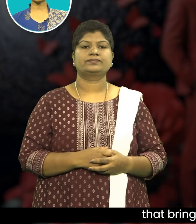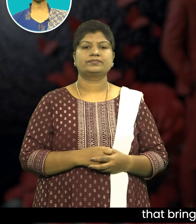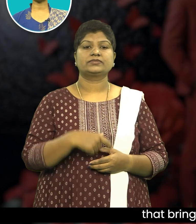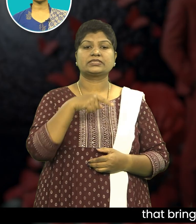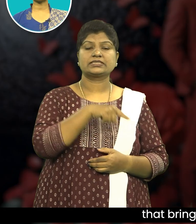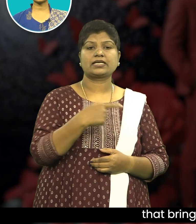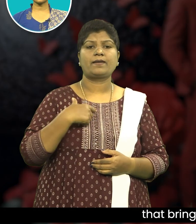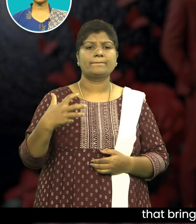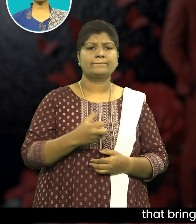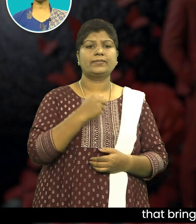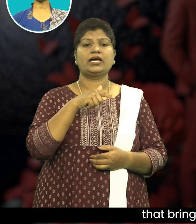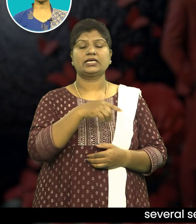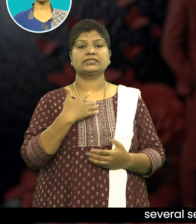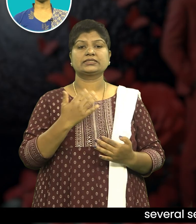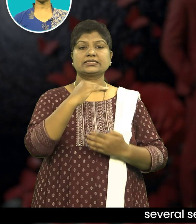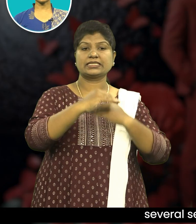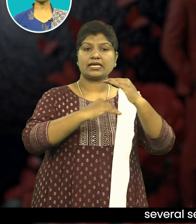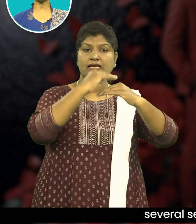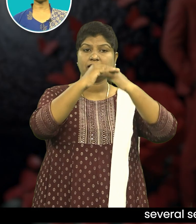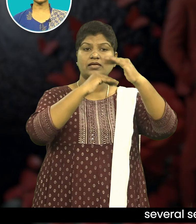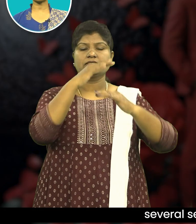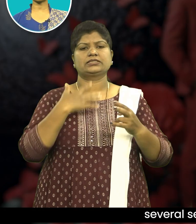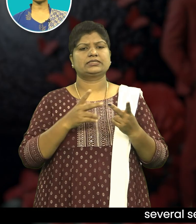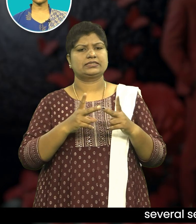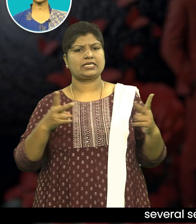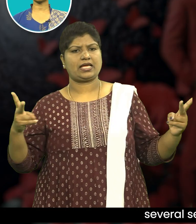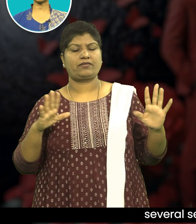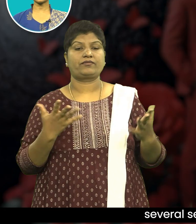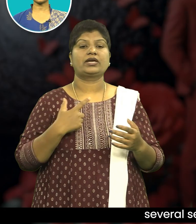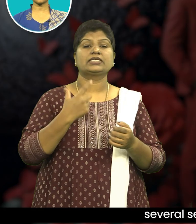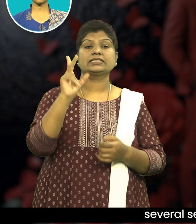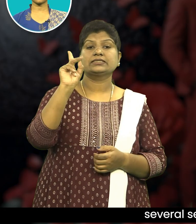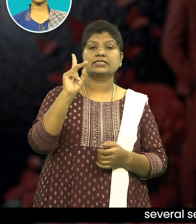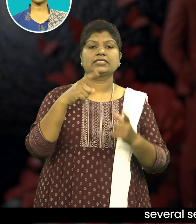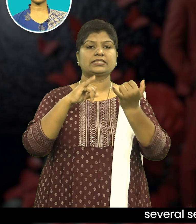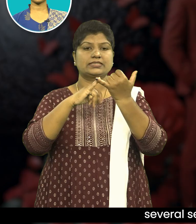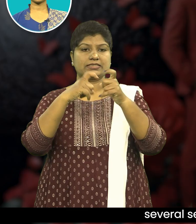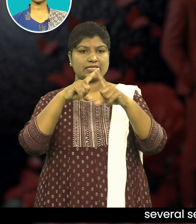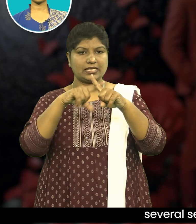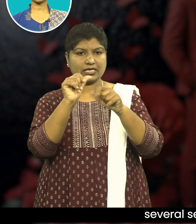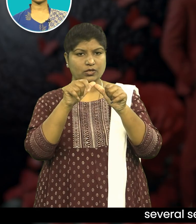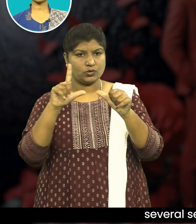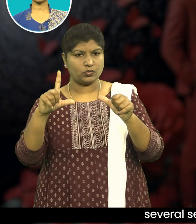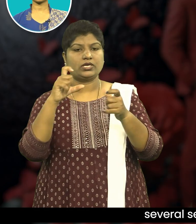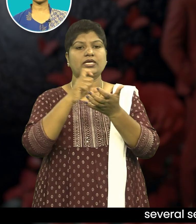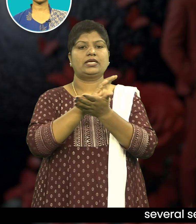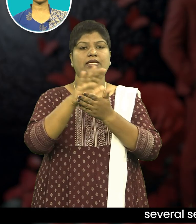that brings about the development of several secondary sexual characters.